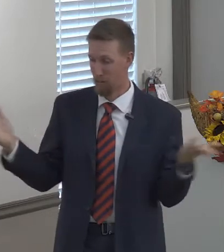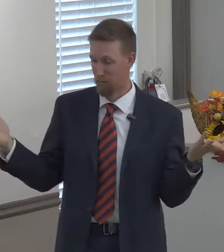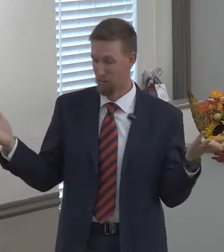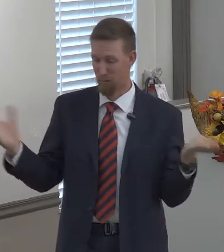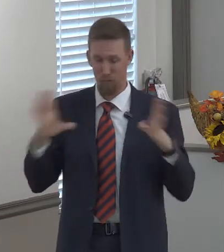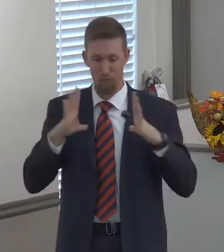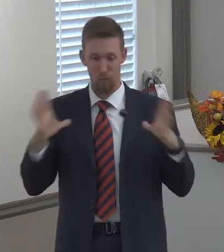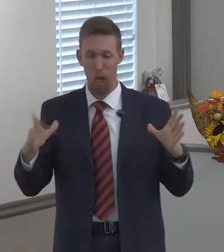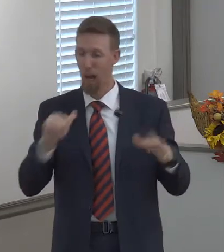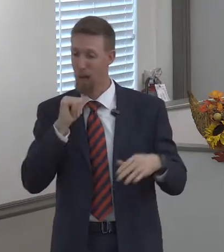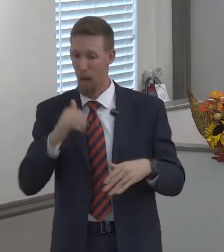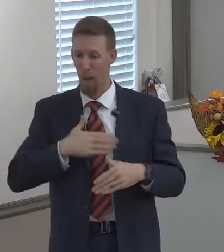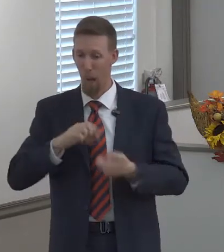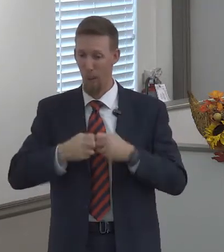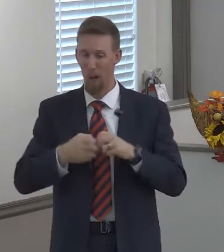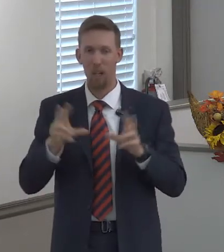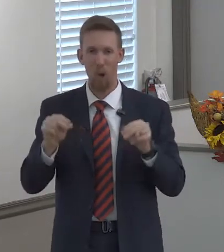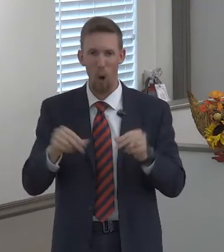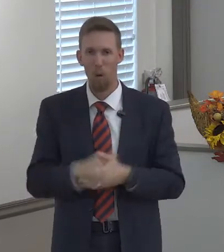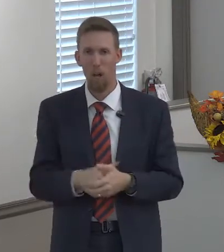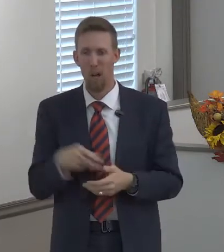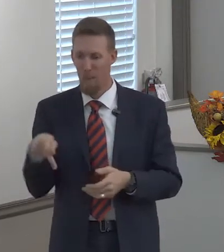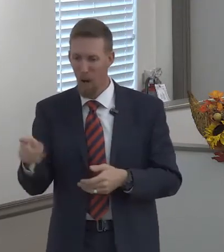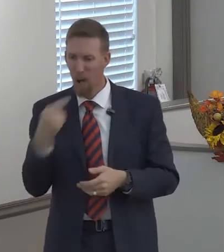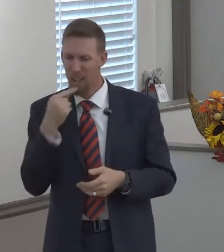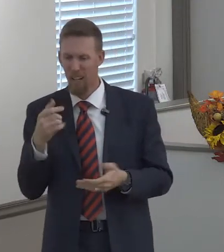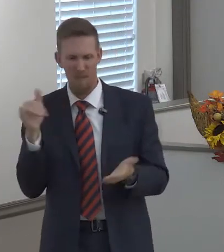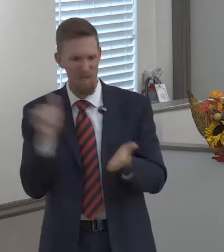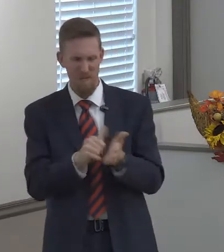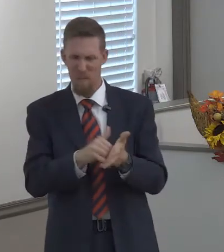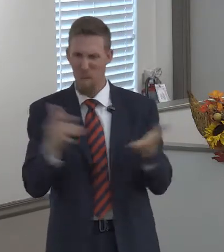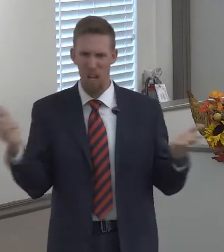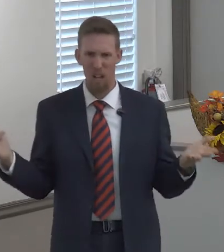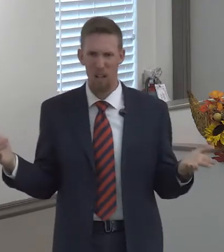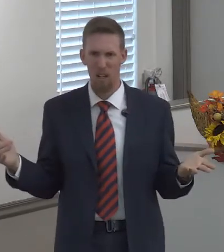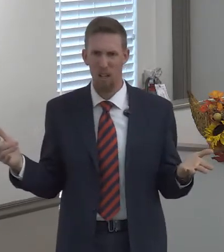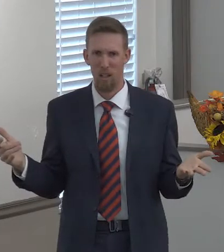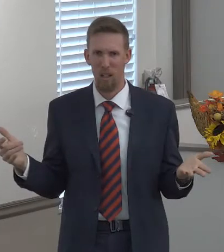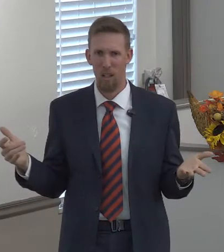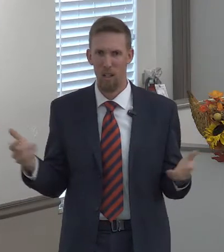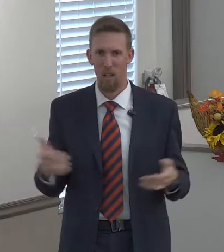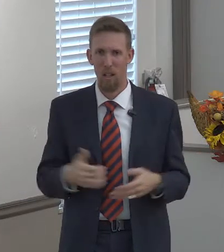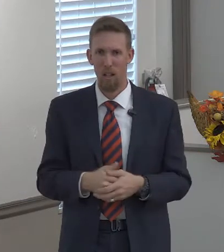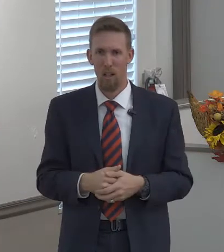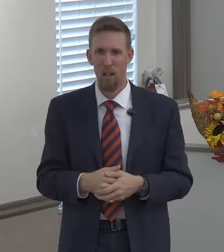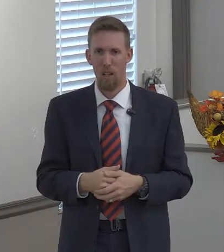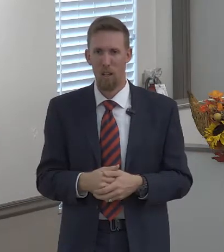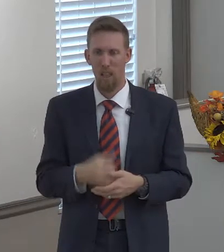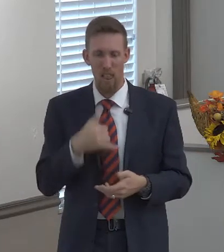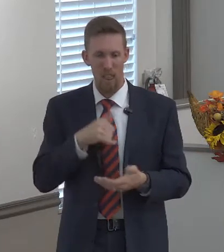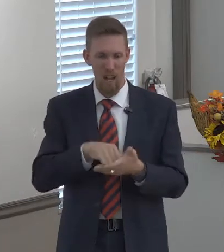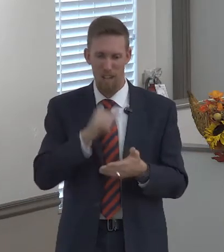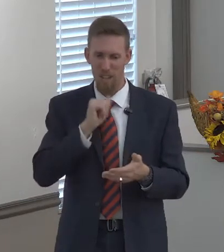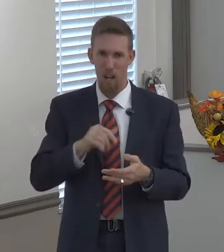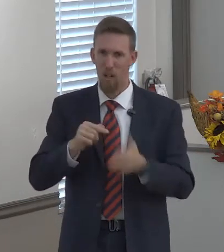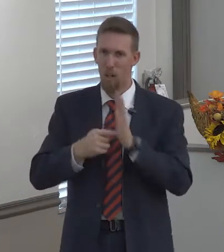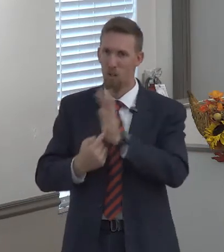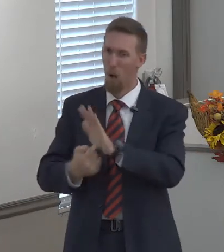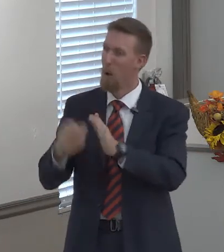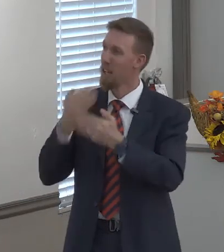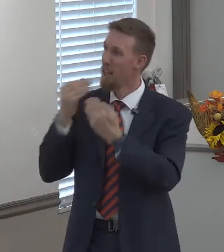past, present, and future. Why? Because He already knows everything about our life. He